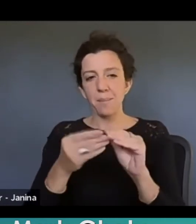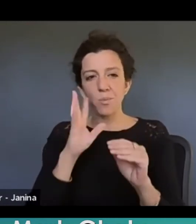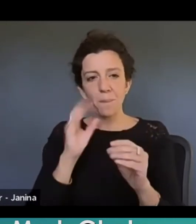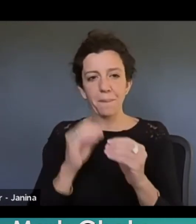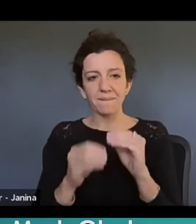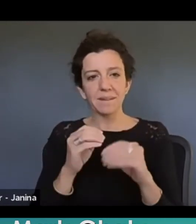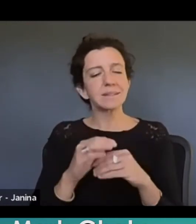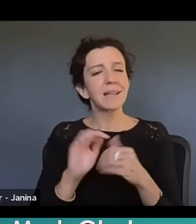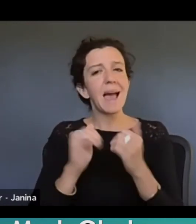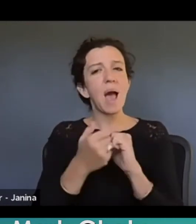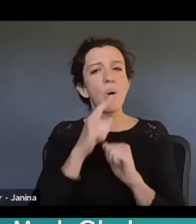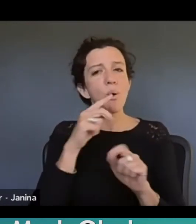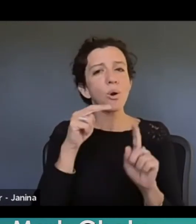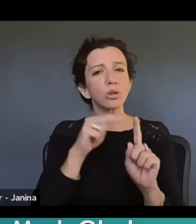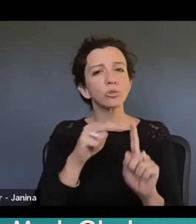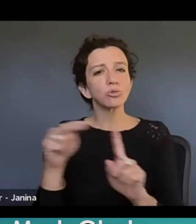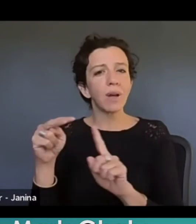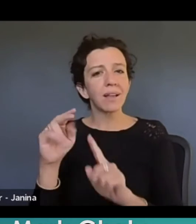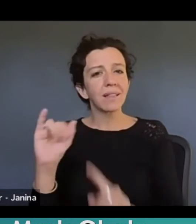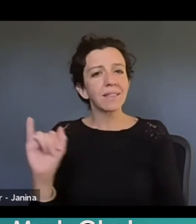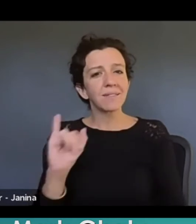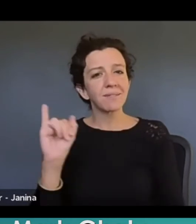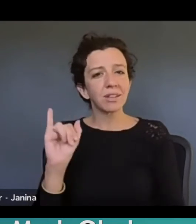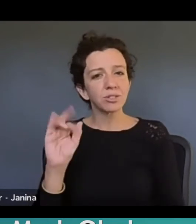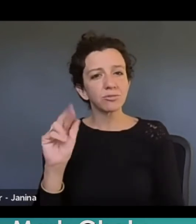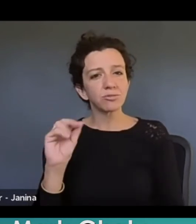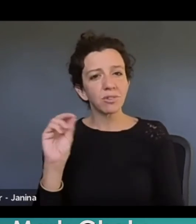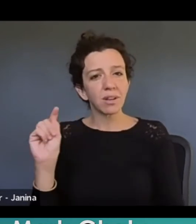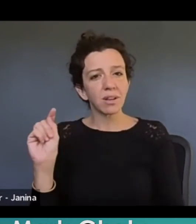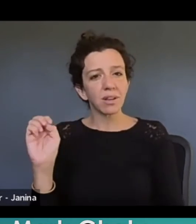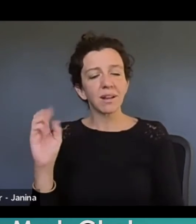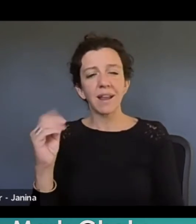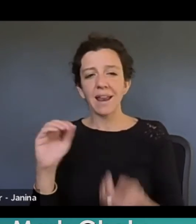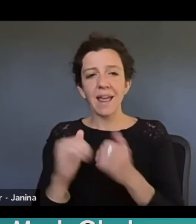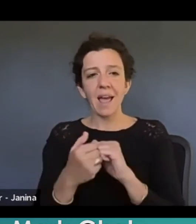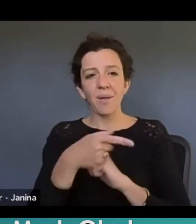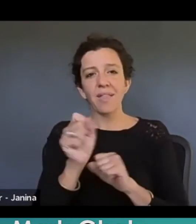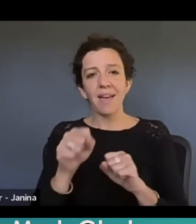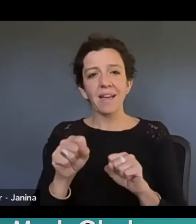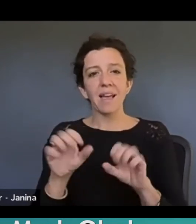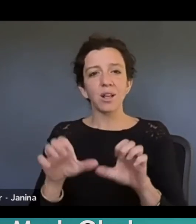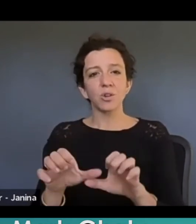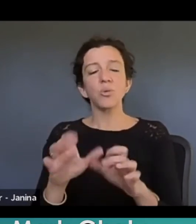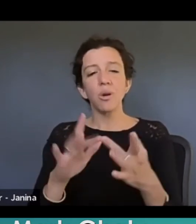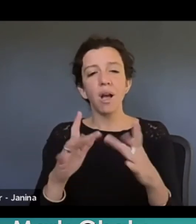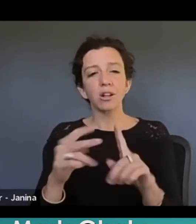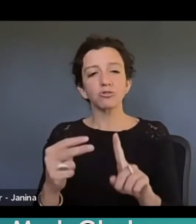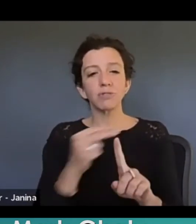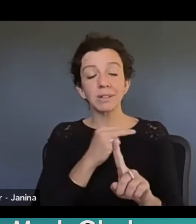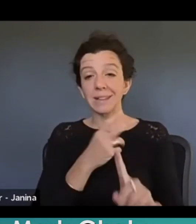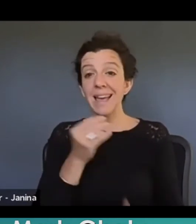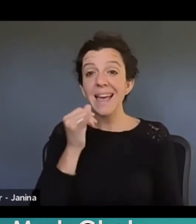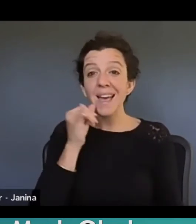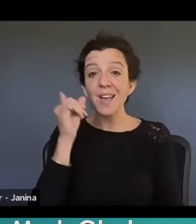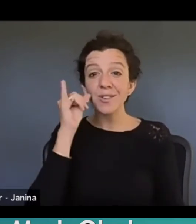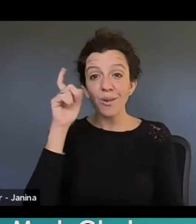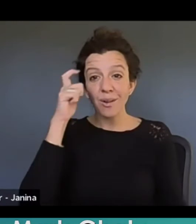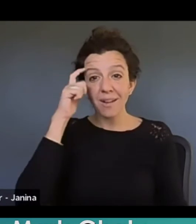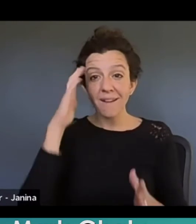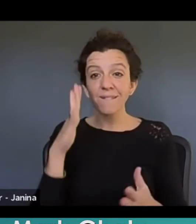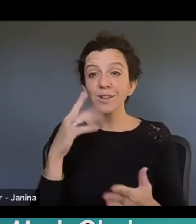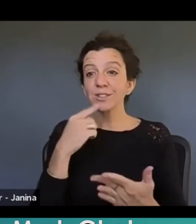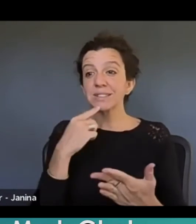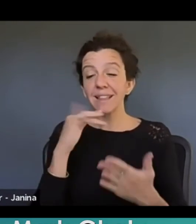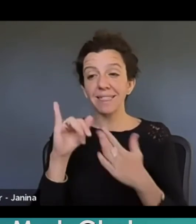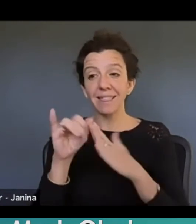tracking of the virus and infection rates and the ability of county health officials to conduct contact tracing. And finally, yesterday, Governor Newsom said that the